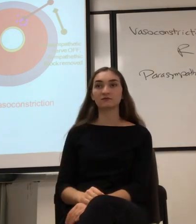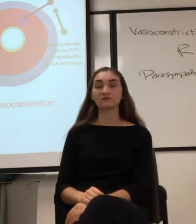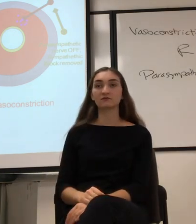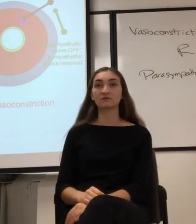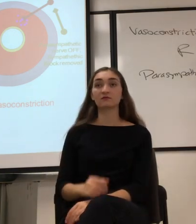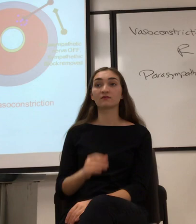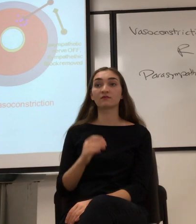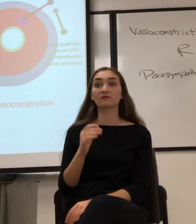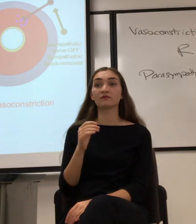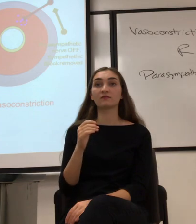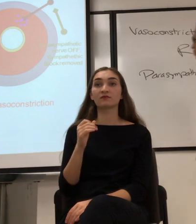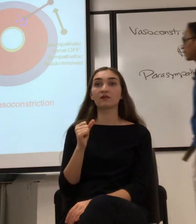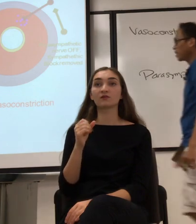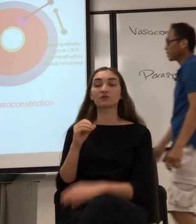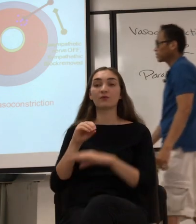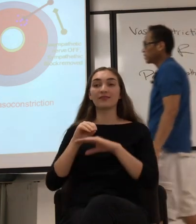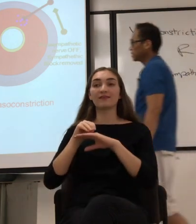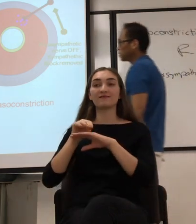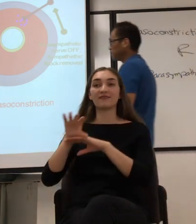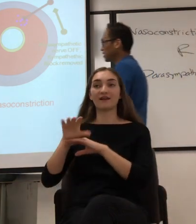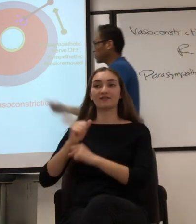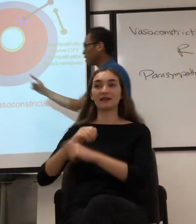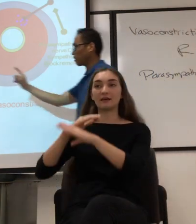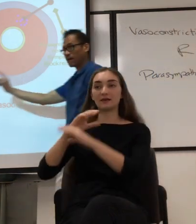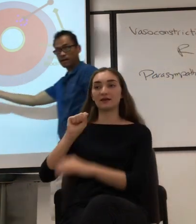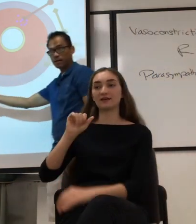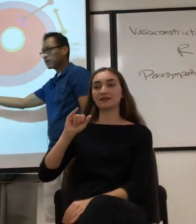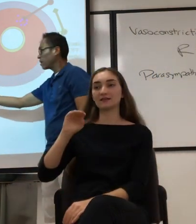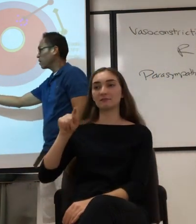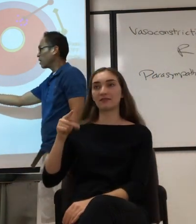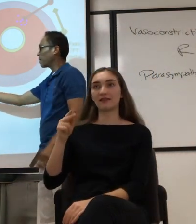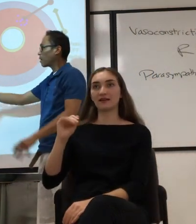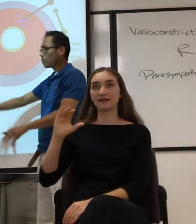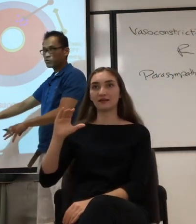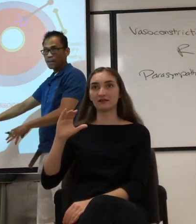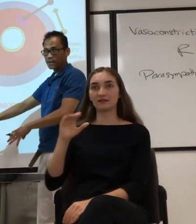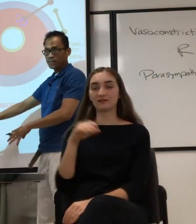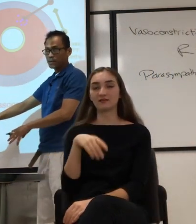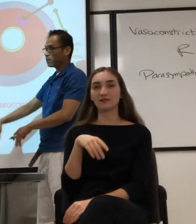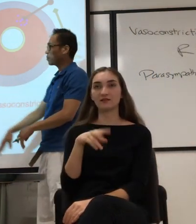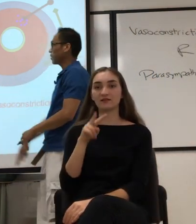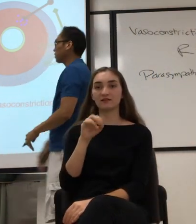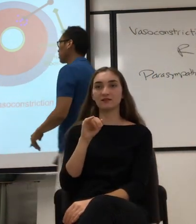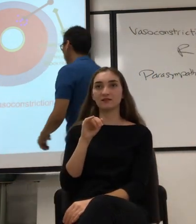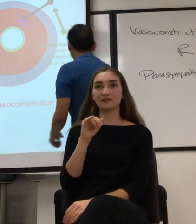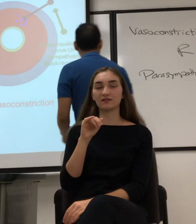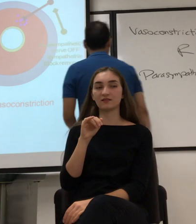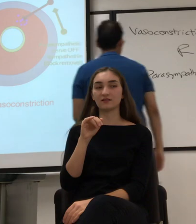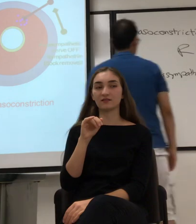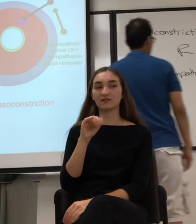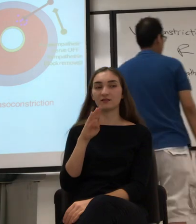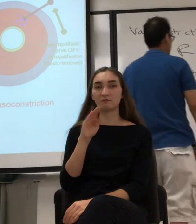So the effect of inhibiting sympathetics is to vasodilate, and that'll help drop BP a little bit.